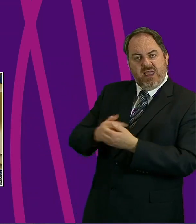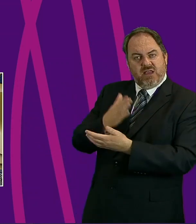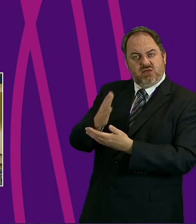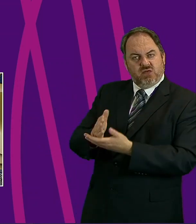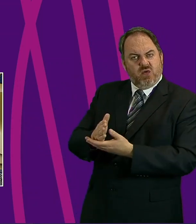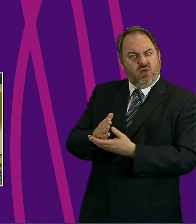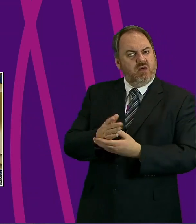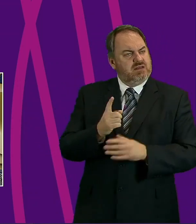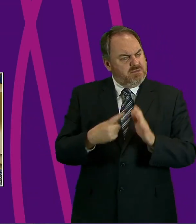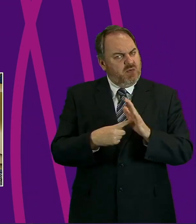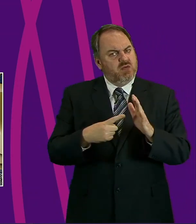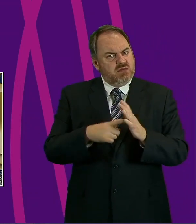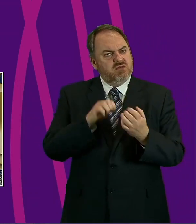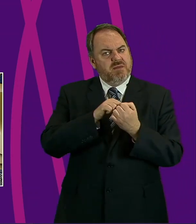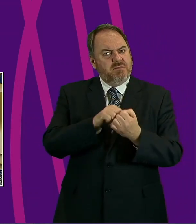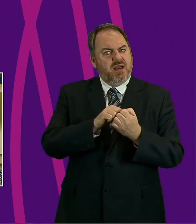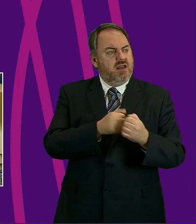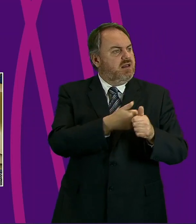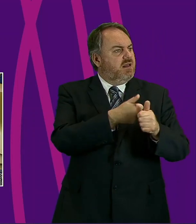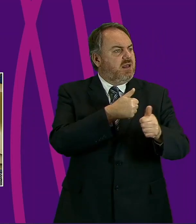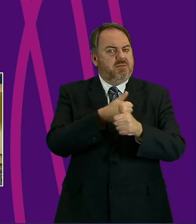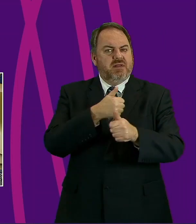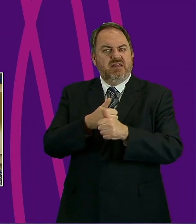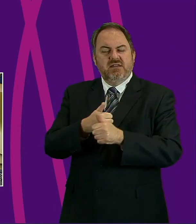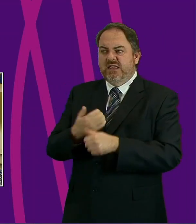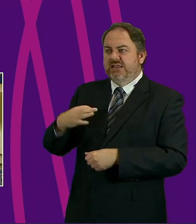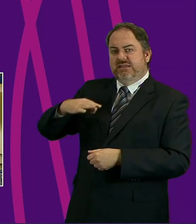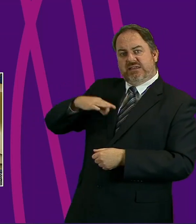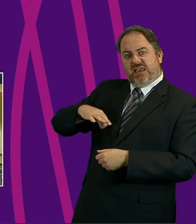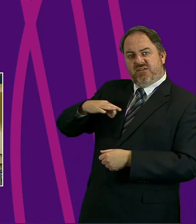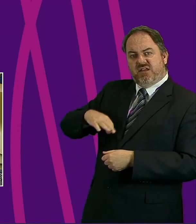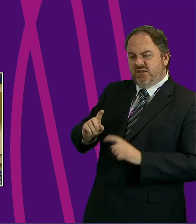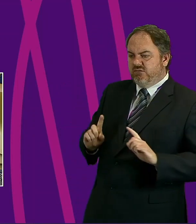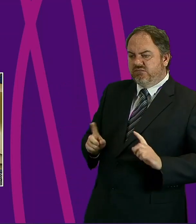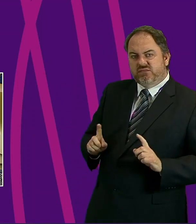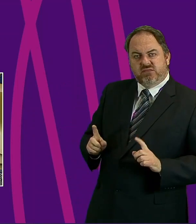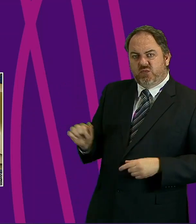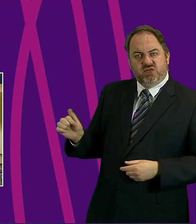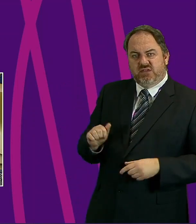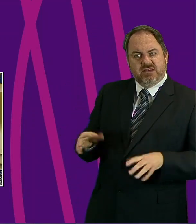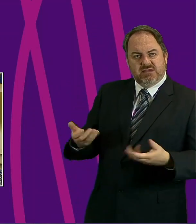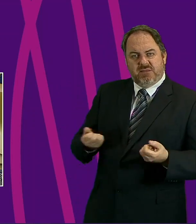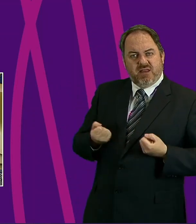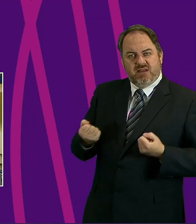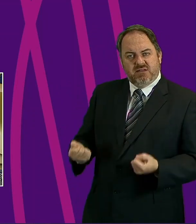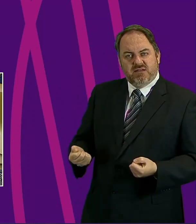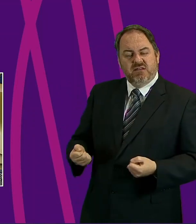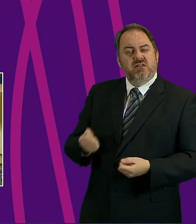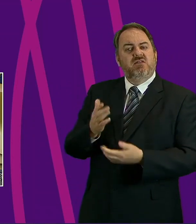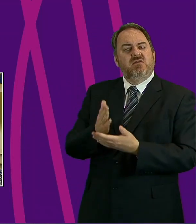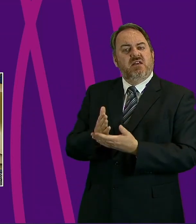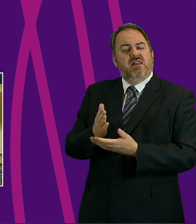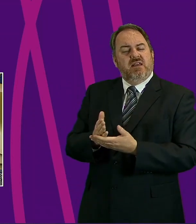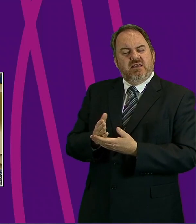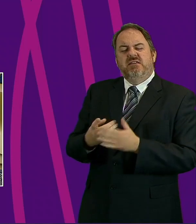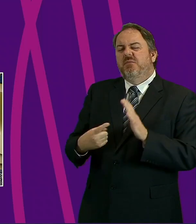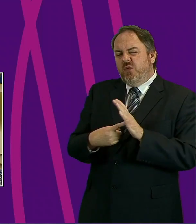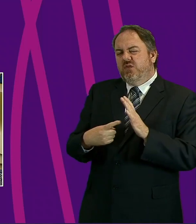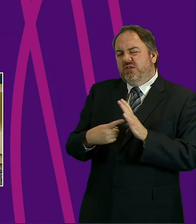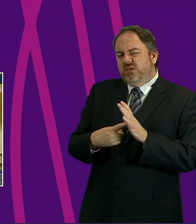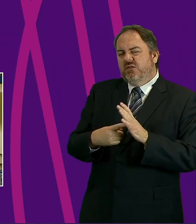my experience, the vast majority of companies are acting perfectly responsibly here, but it is important that we make sure